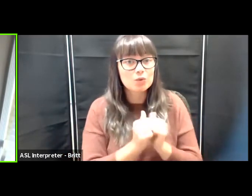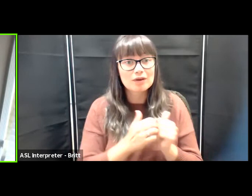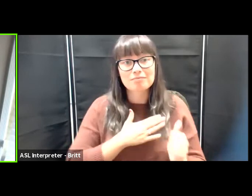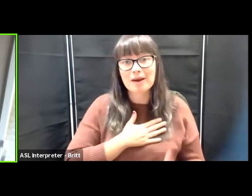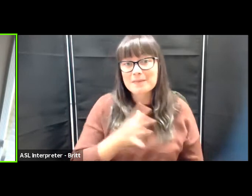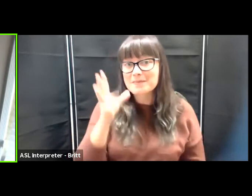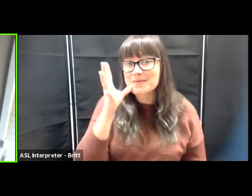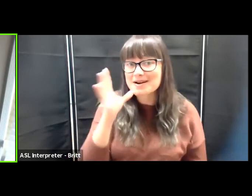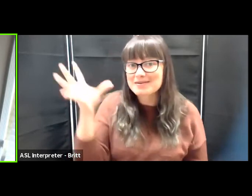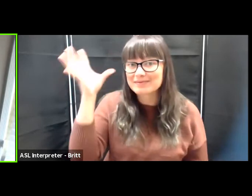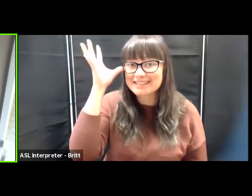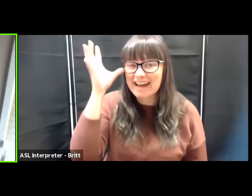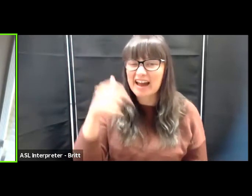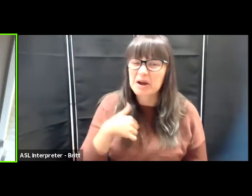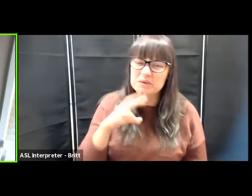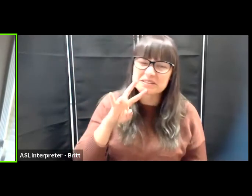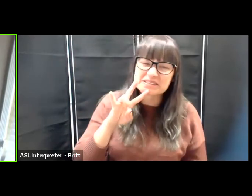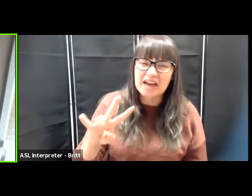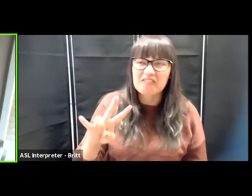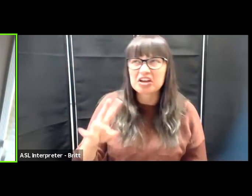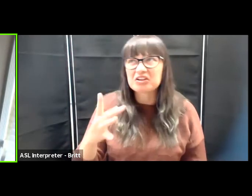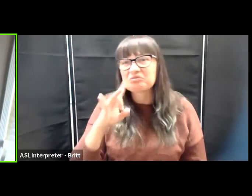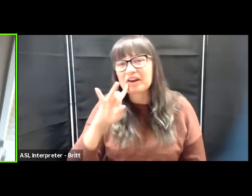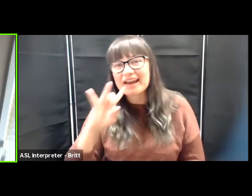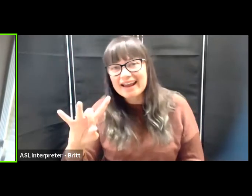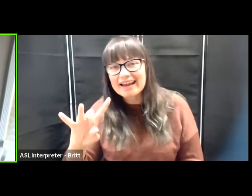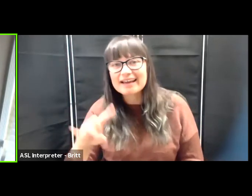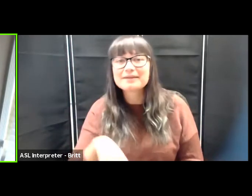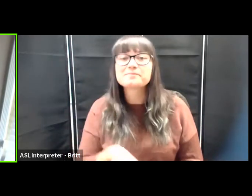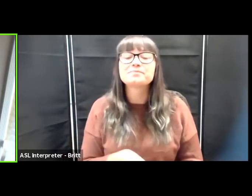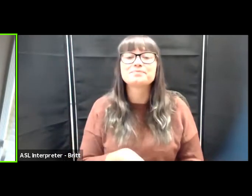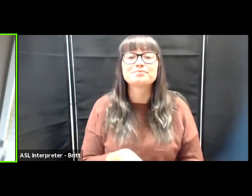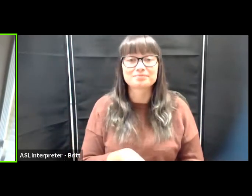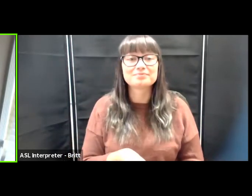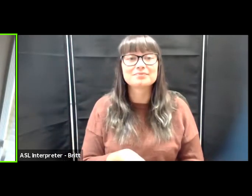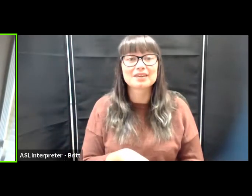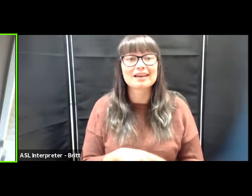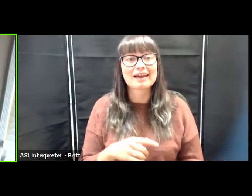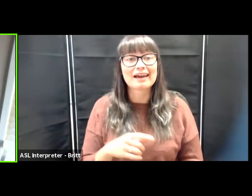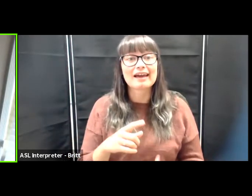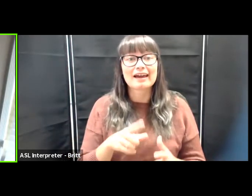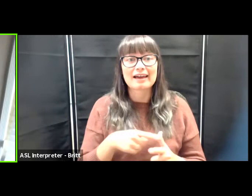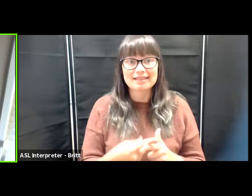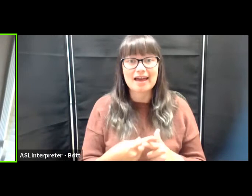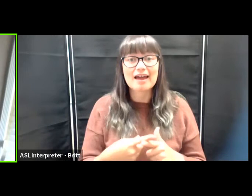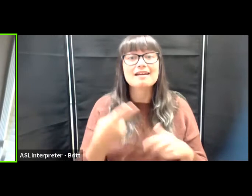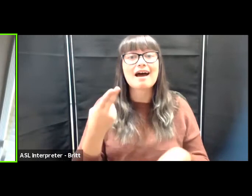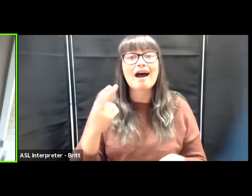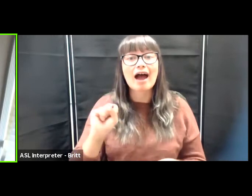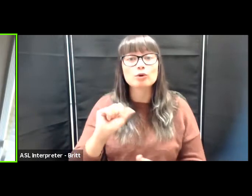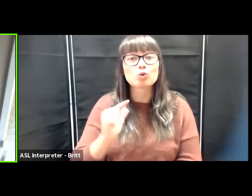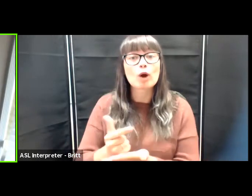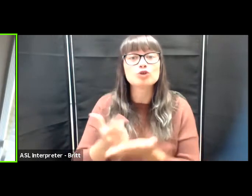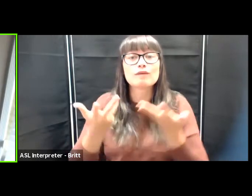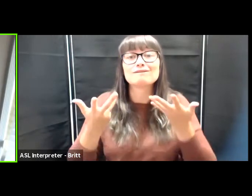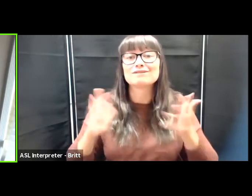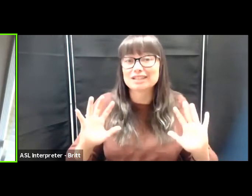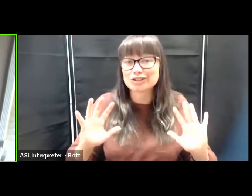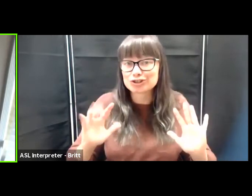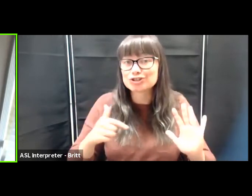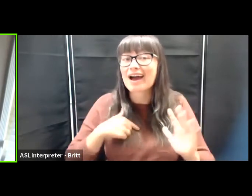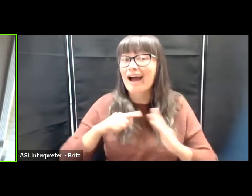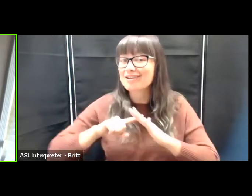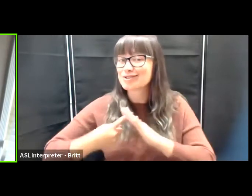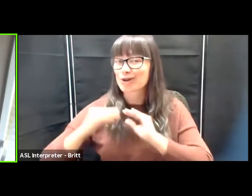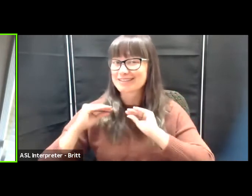mom and my dad when I was 7 or 8 years old. And then as I phased out of high school, that is when I actually started teaching.